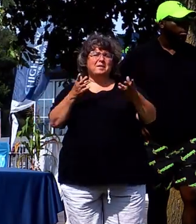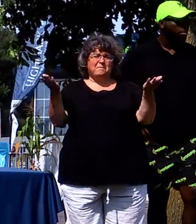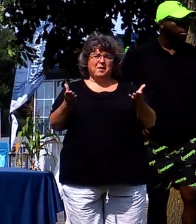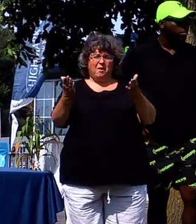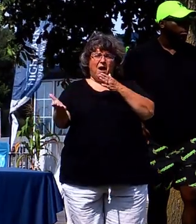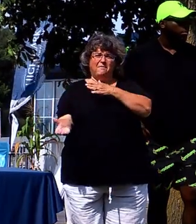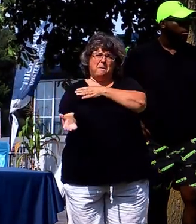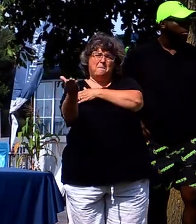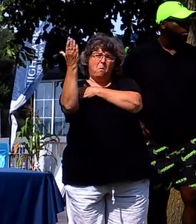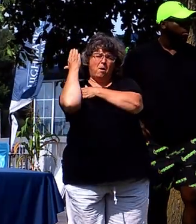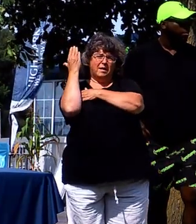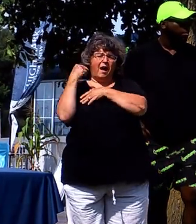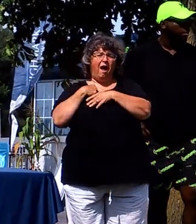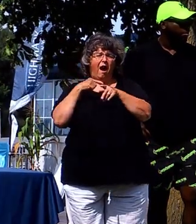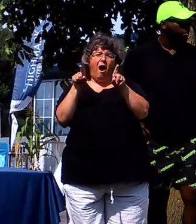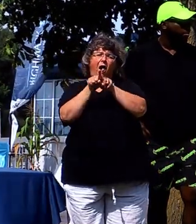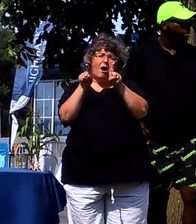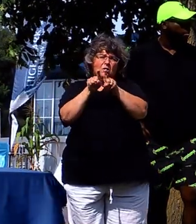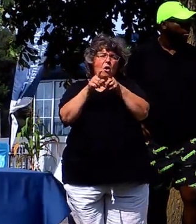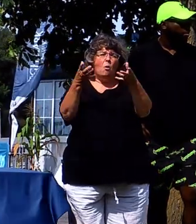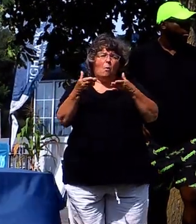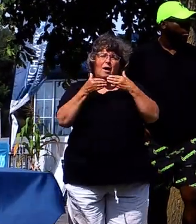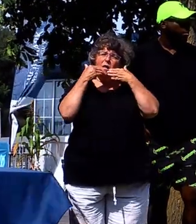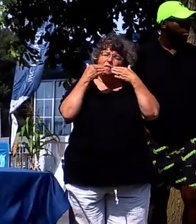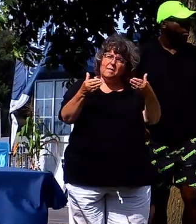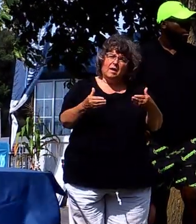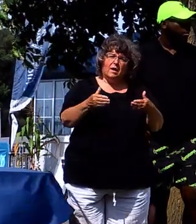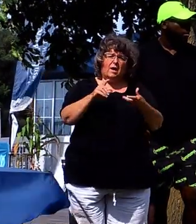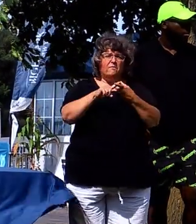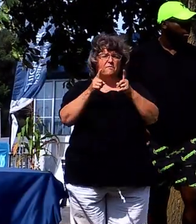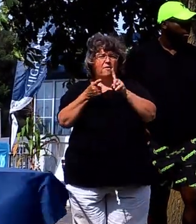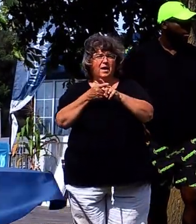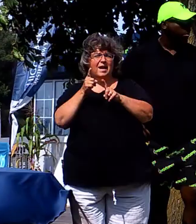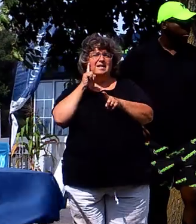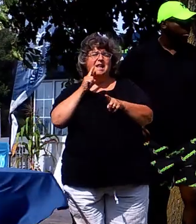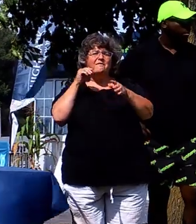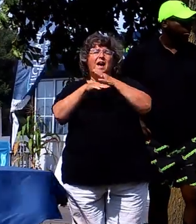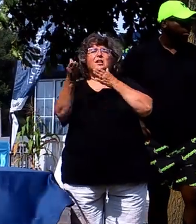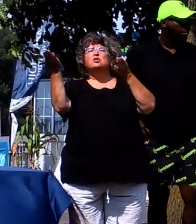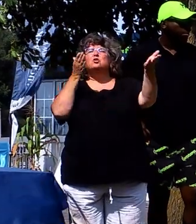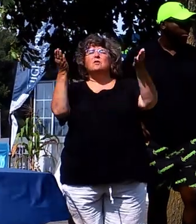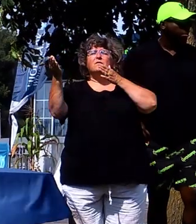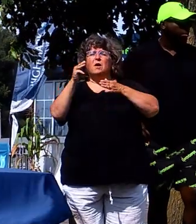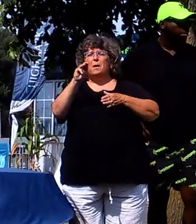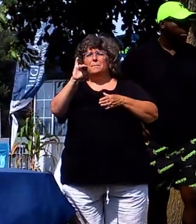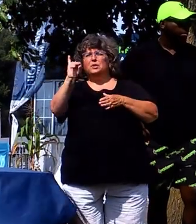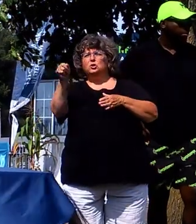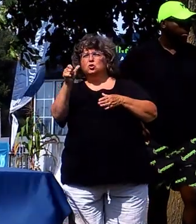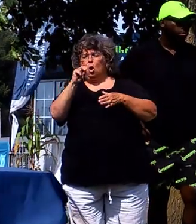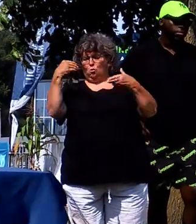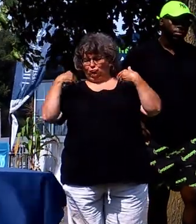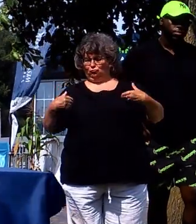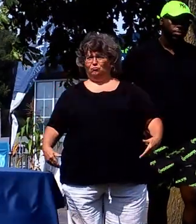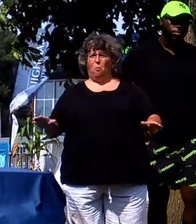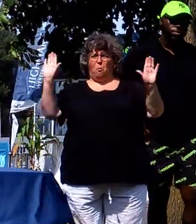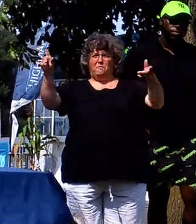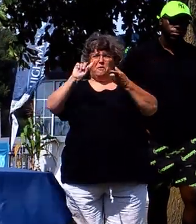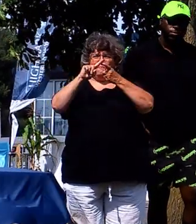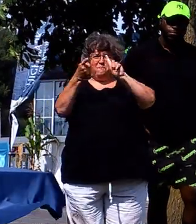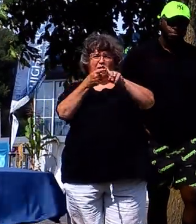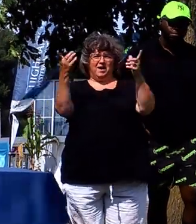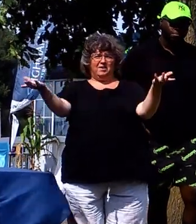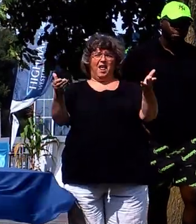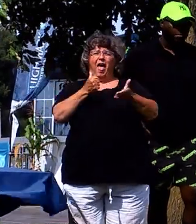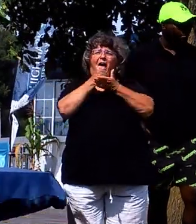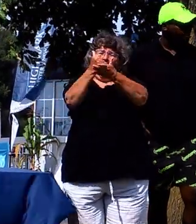every morning. I also want to thank my friends at Deaf Access Services and Miss Joan, my wonderful friend here, who